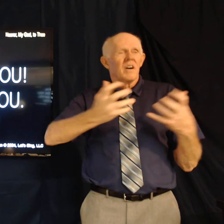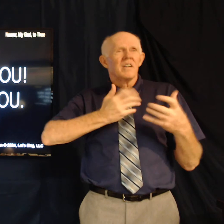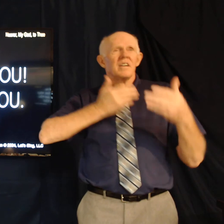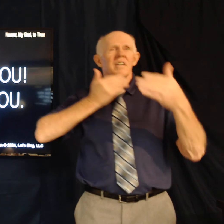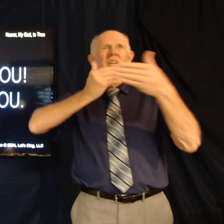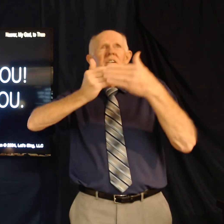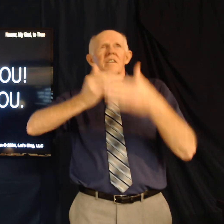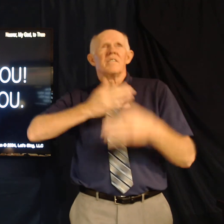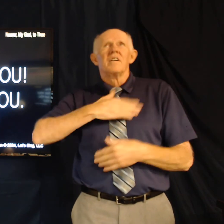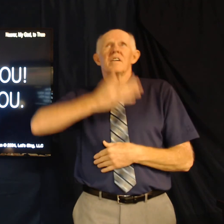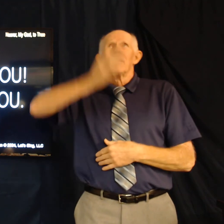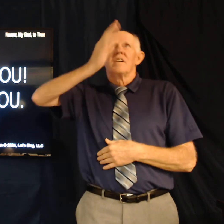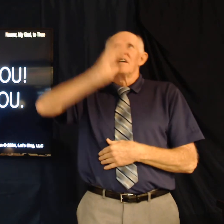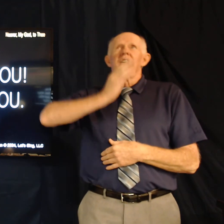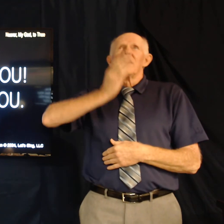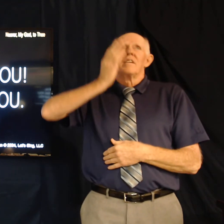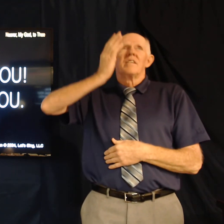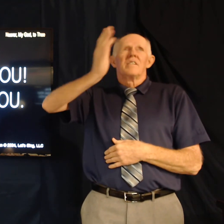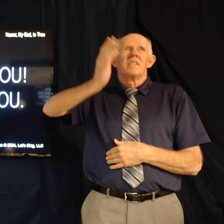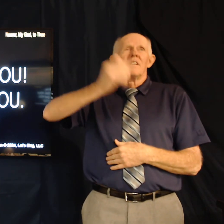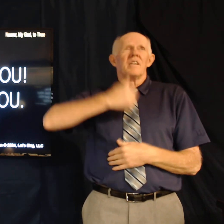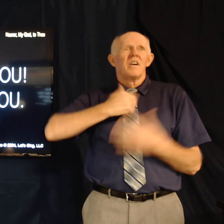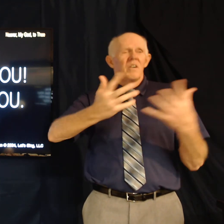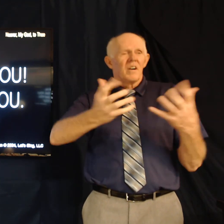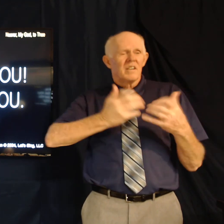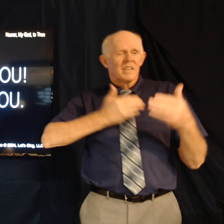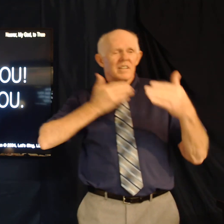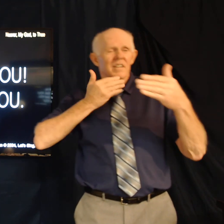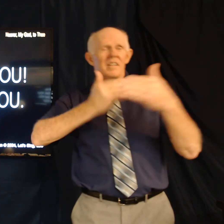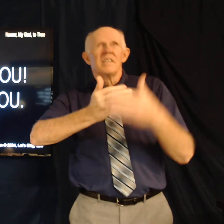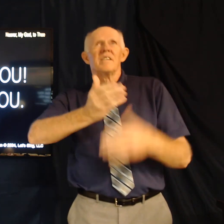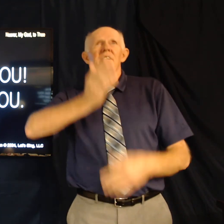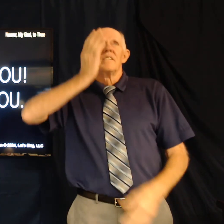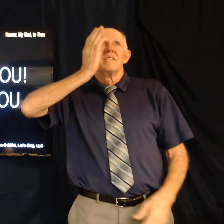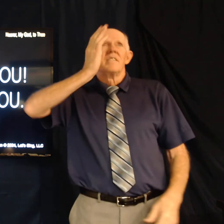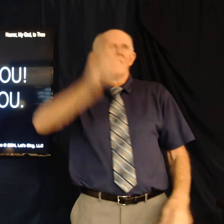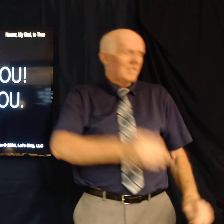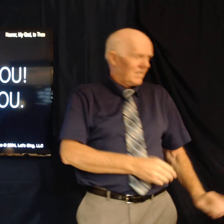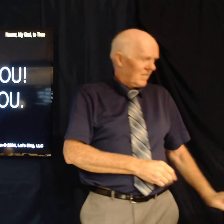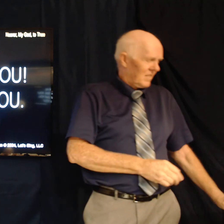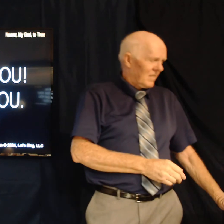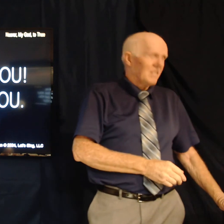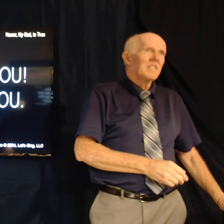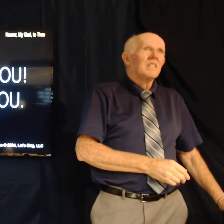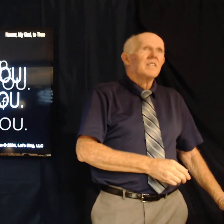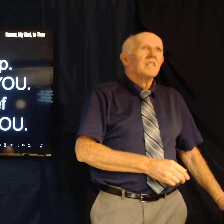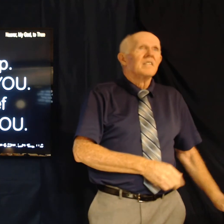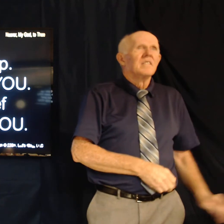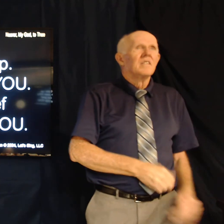you. I want near my God to you. I want near you.